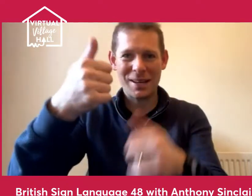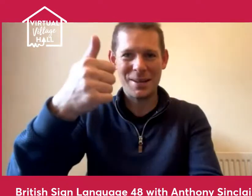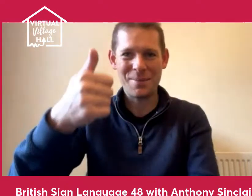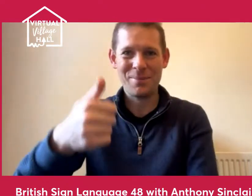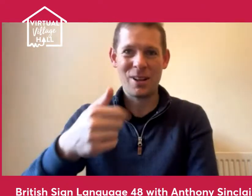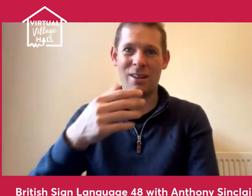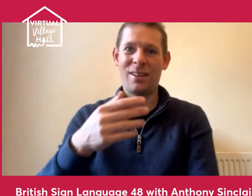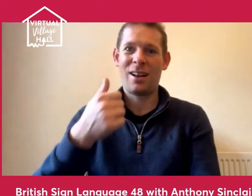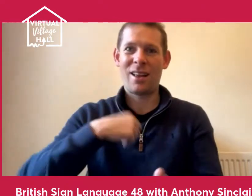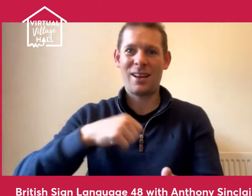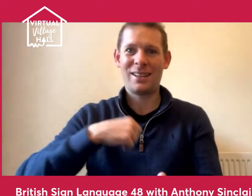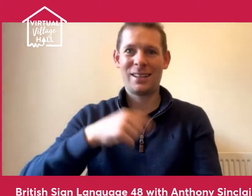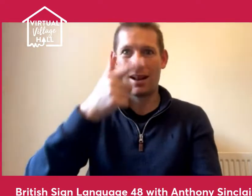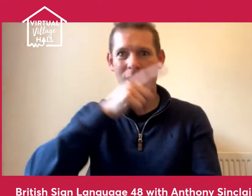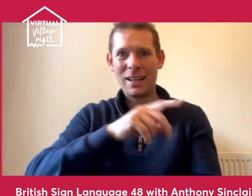morning, Jill. You're very welcome as well.